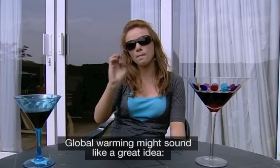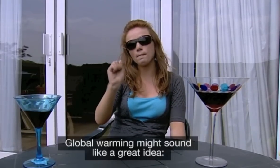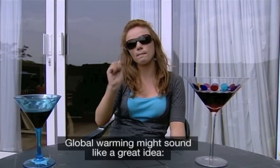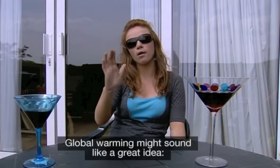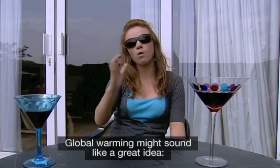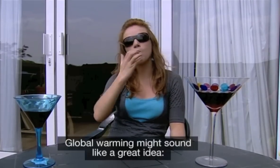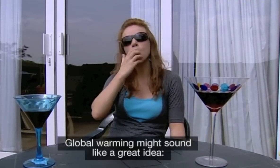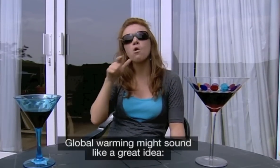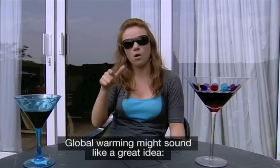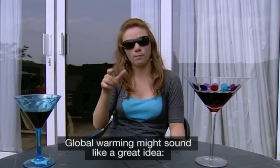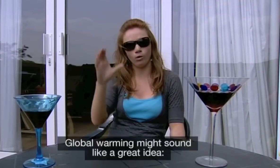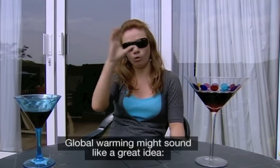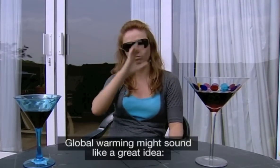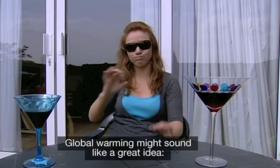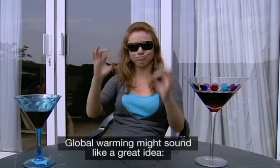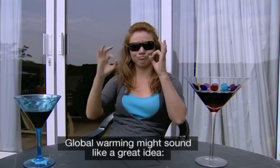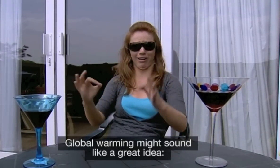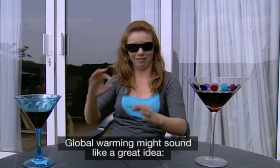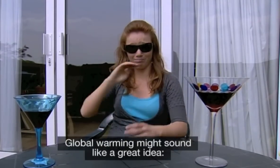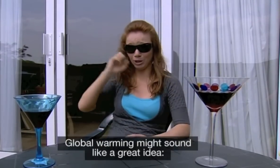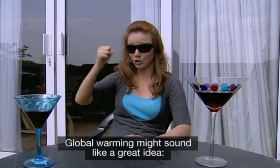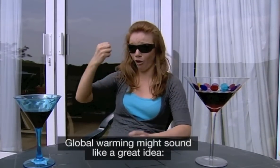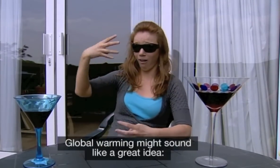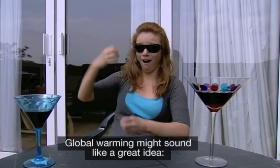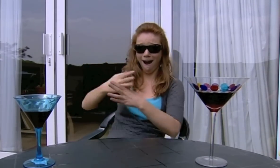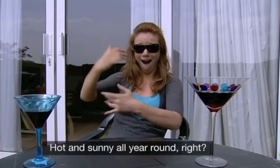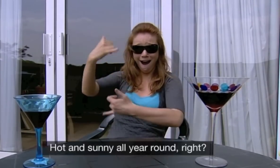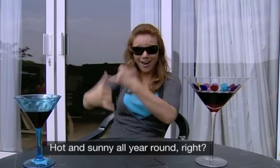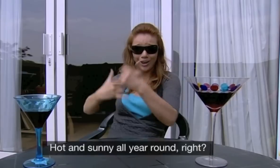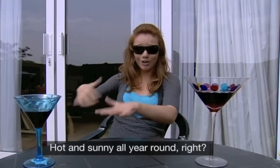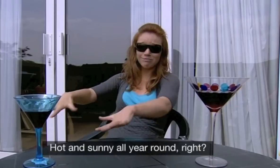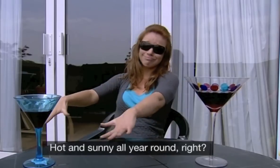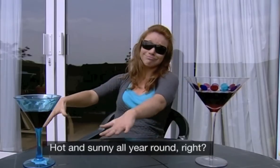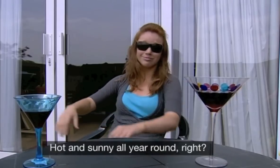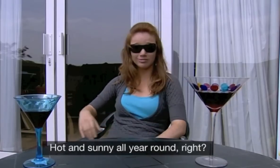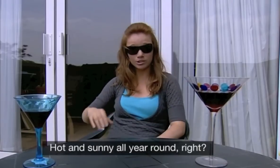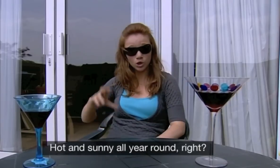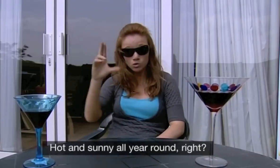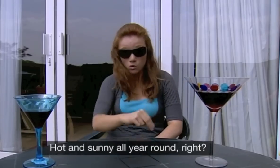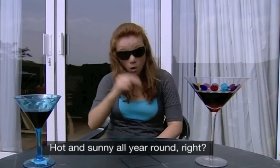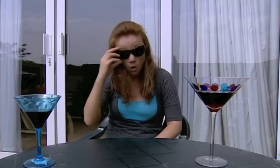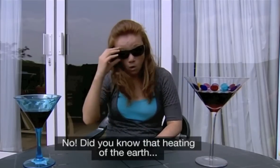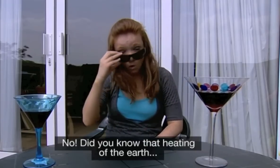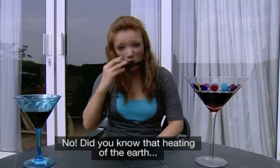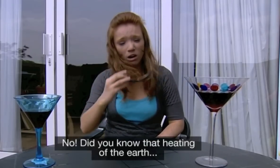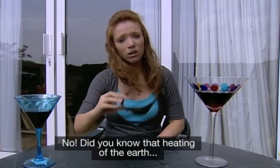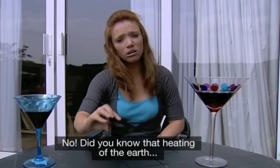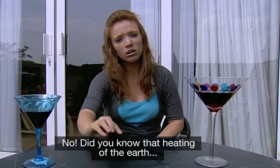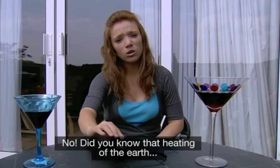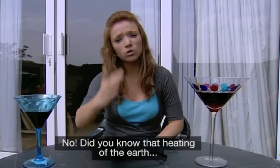Global warming might sound like a great idea. Hot and sunny all year round, right? No! Did you